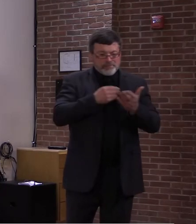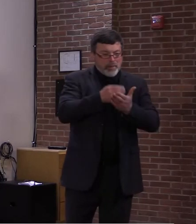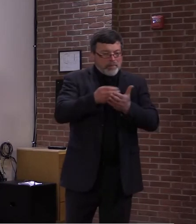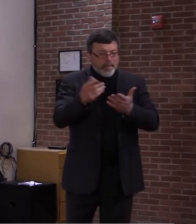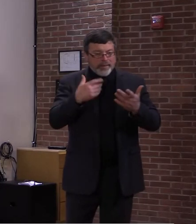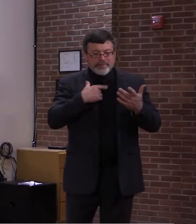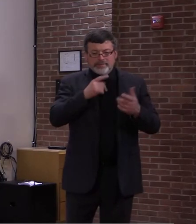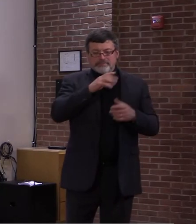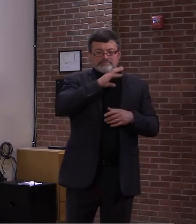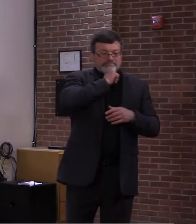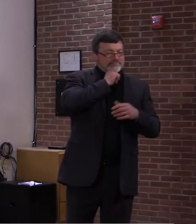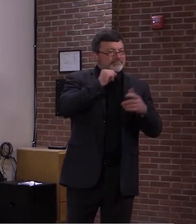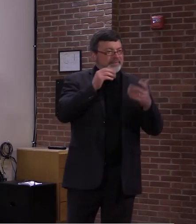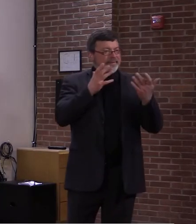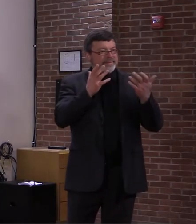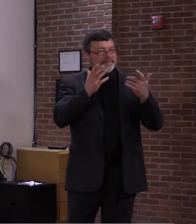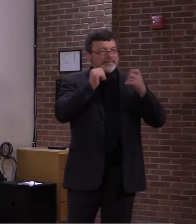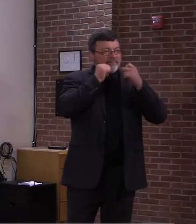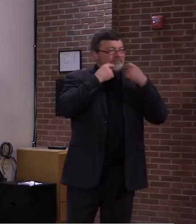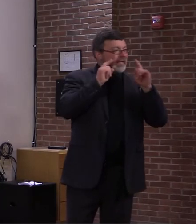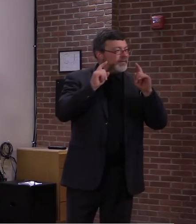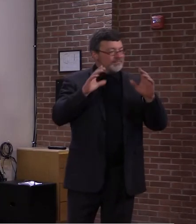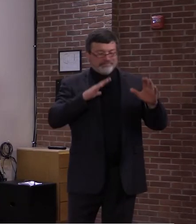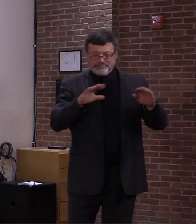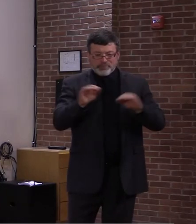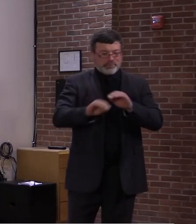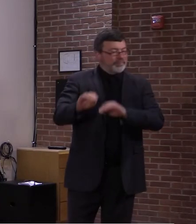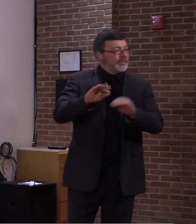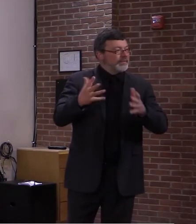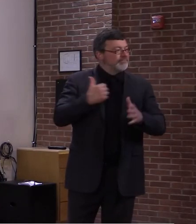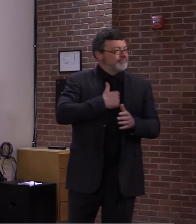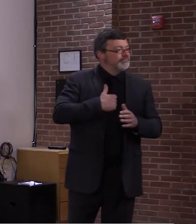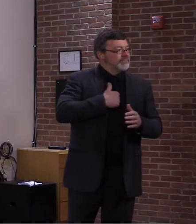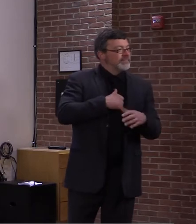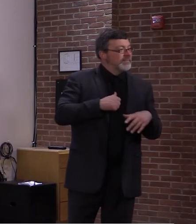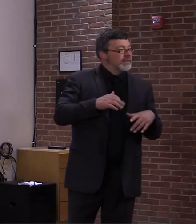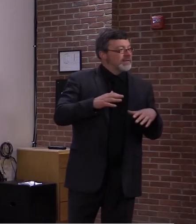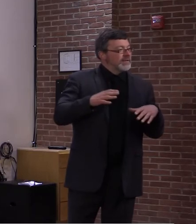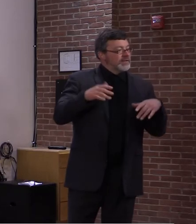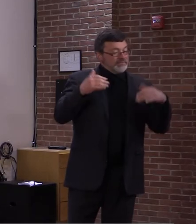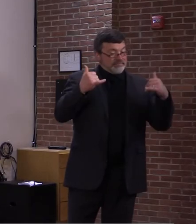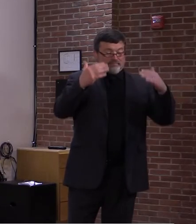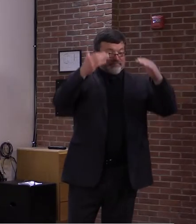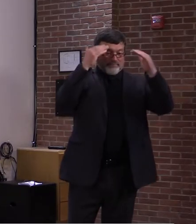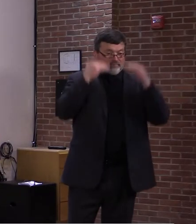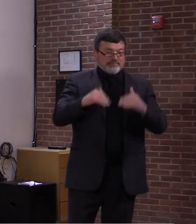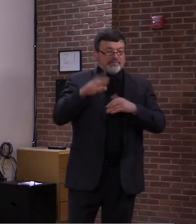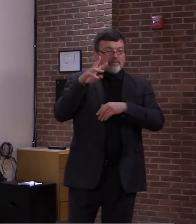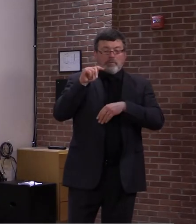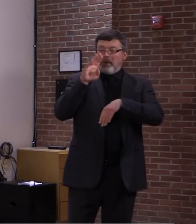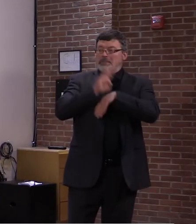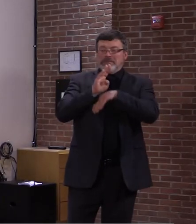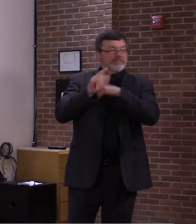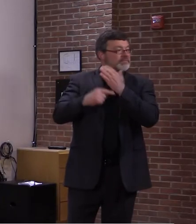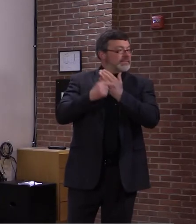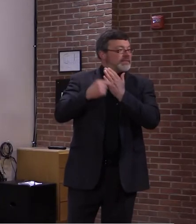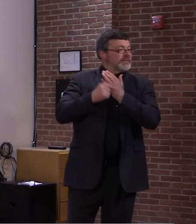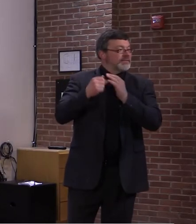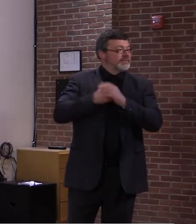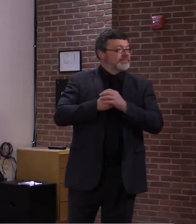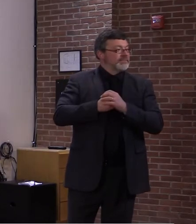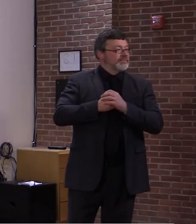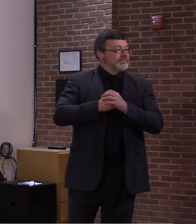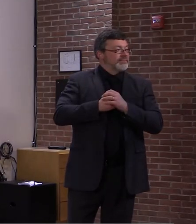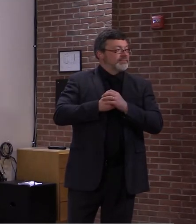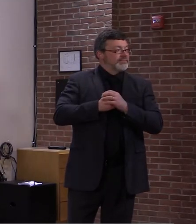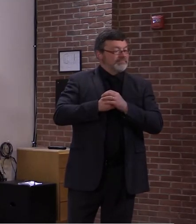Tim McQuiston, Vermont Business Magazine. Governor, before I ask a question on Secretary Curley, just to be clear,